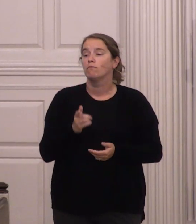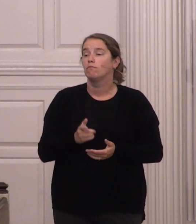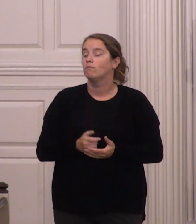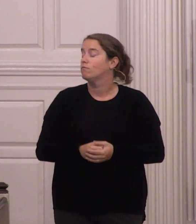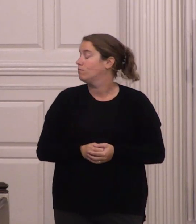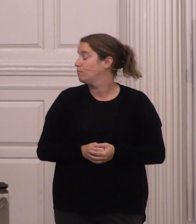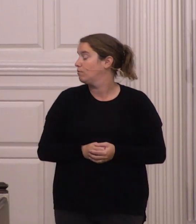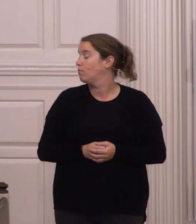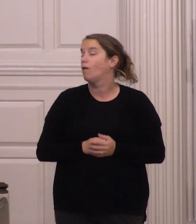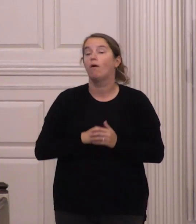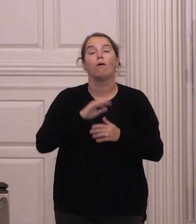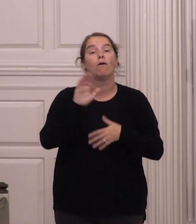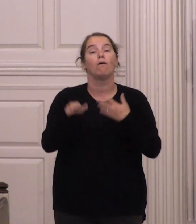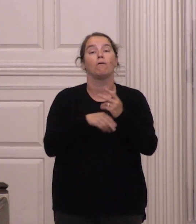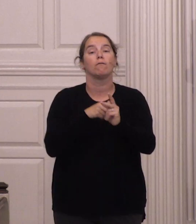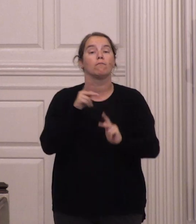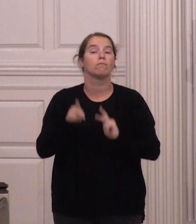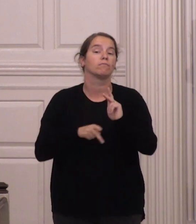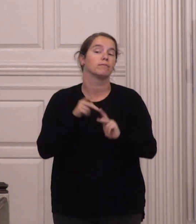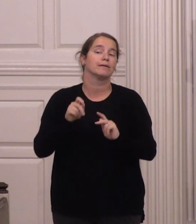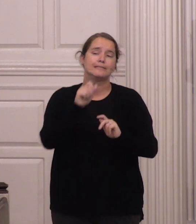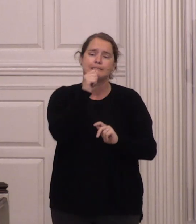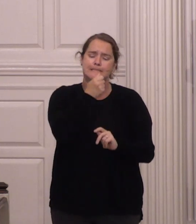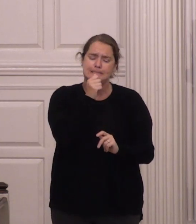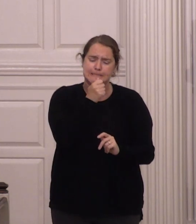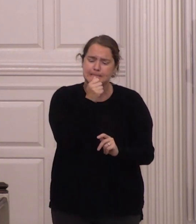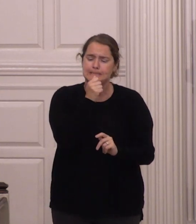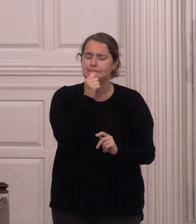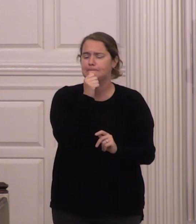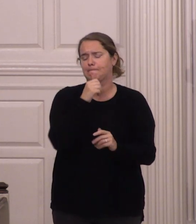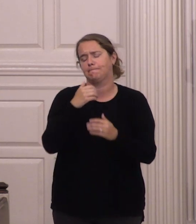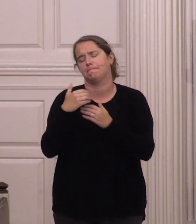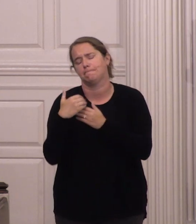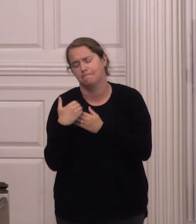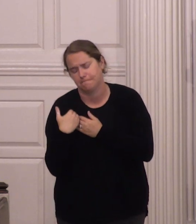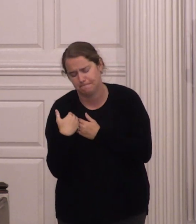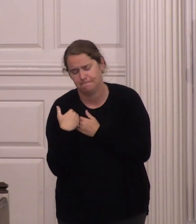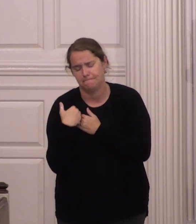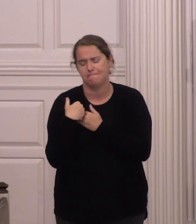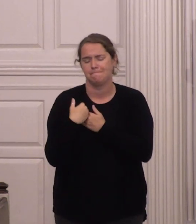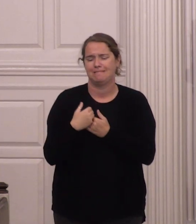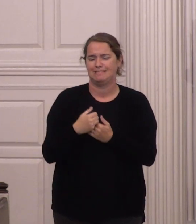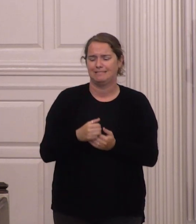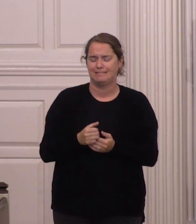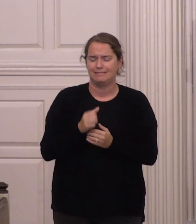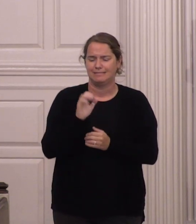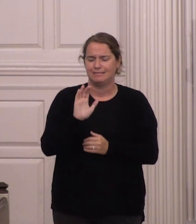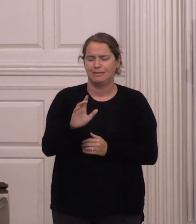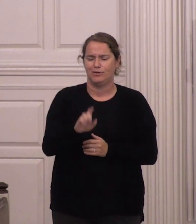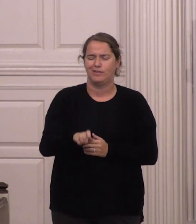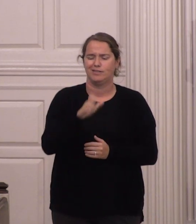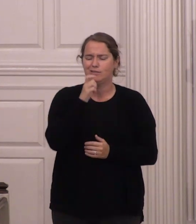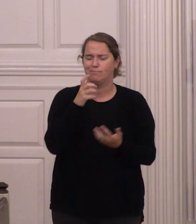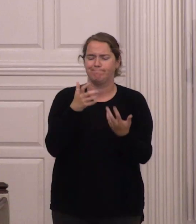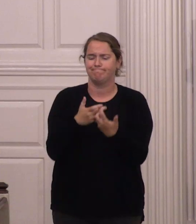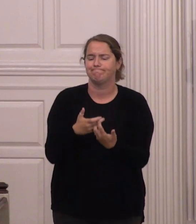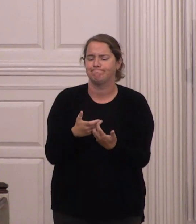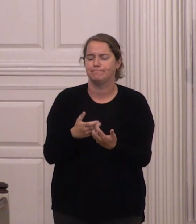For all who suffer under any kind of burden or unmet need, may God look graciously upon them